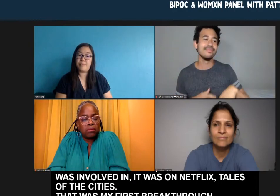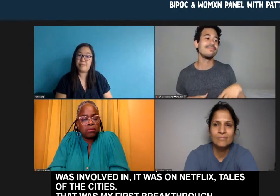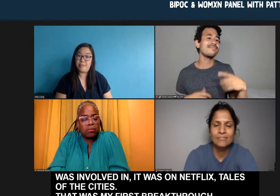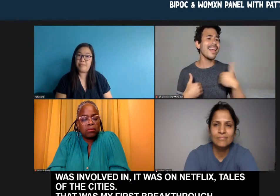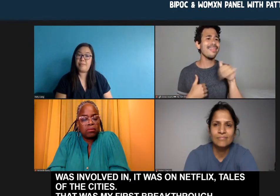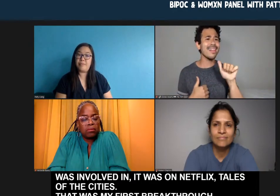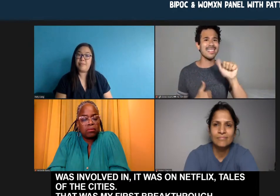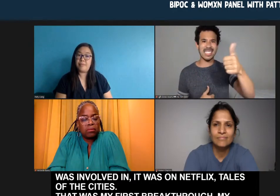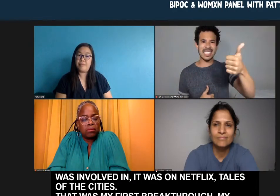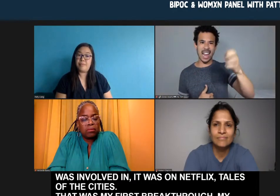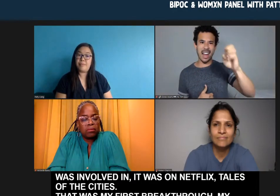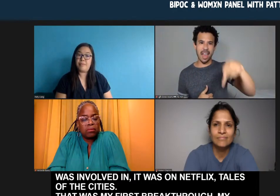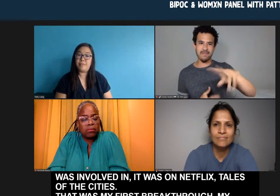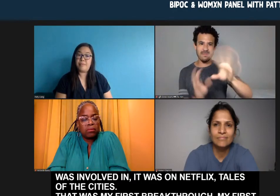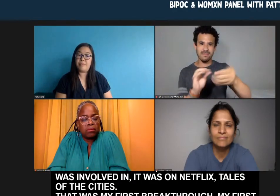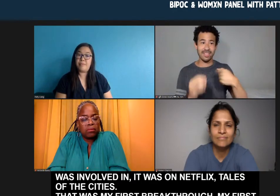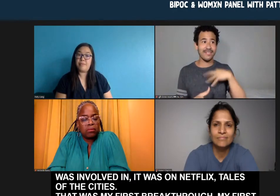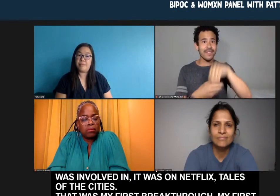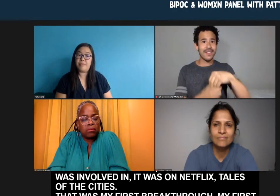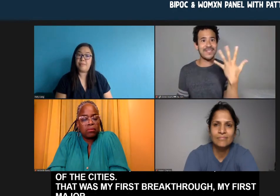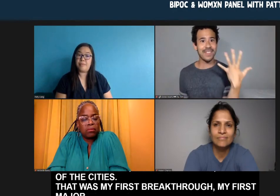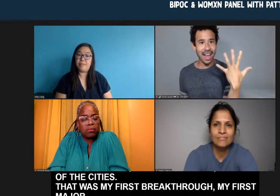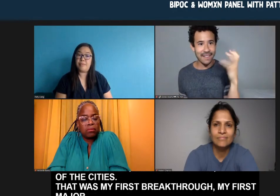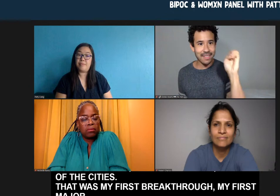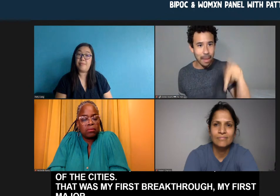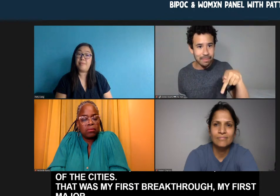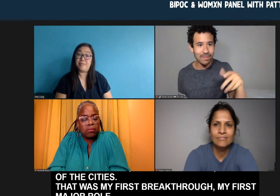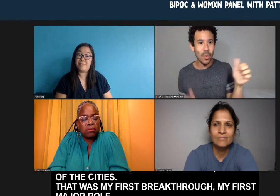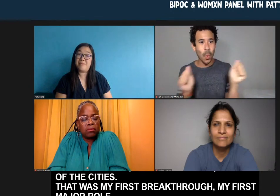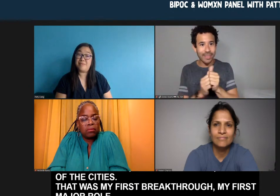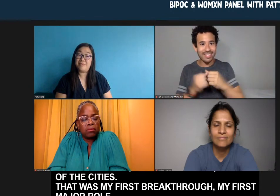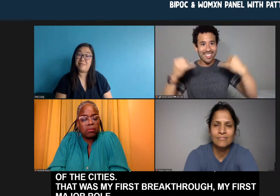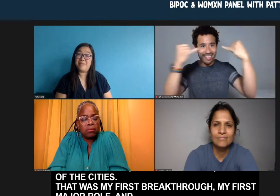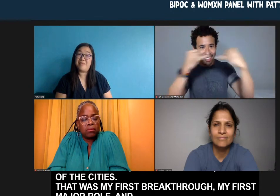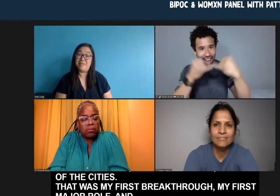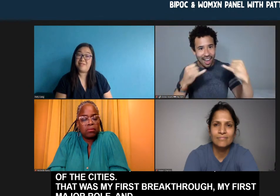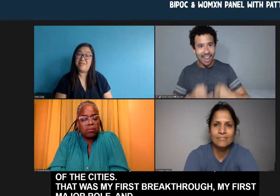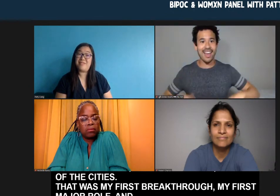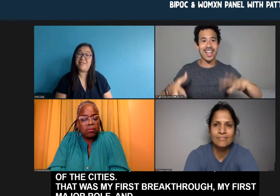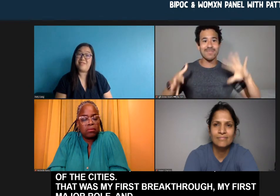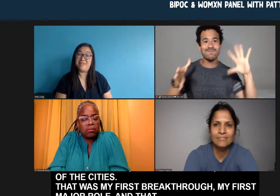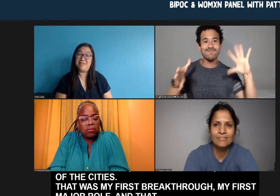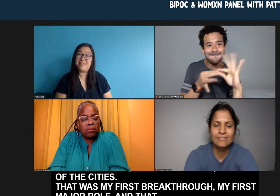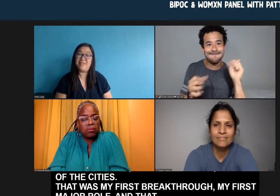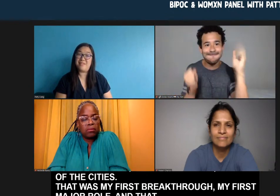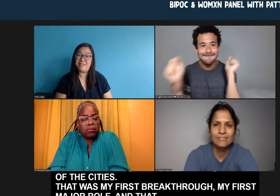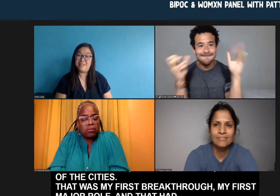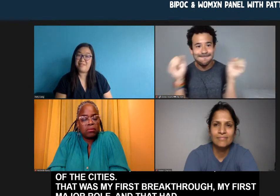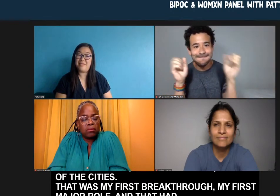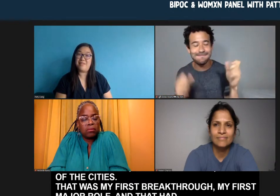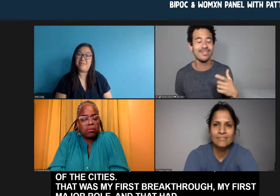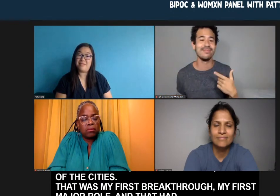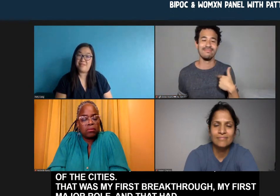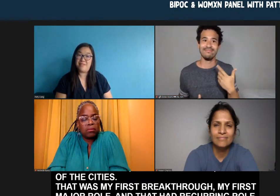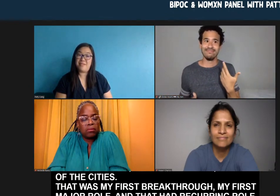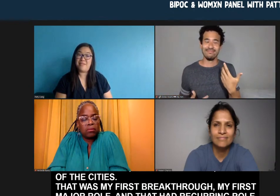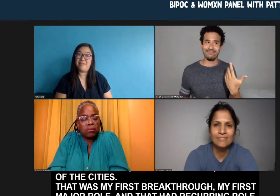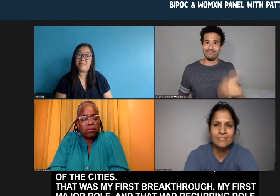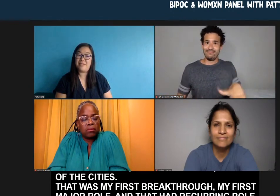major role. And that had reoccurring role as well. So there were 5 episodes, and I had lines and I had scripts, and there was a lot